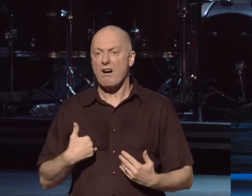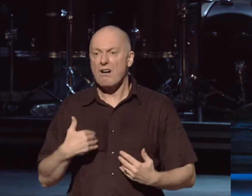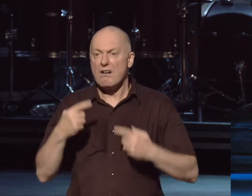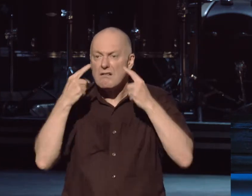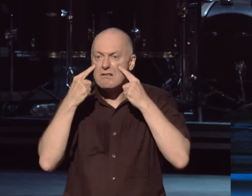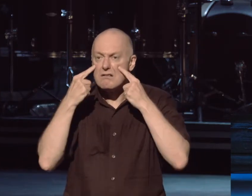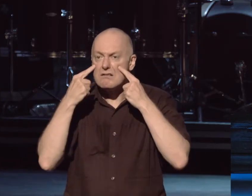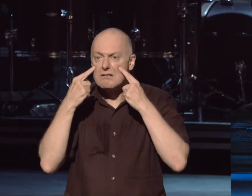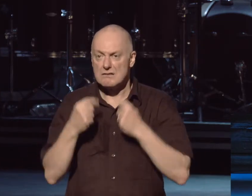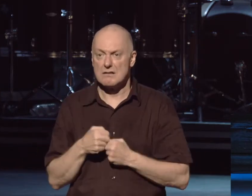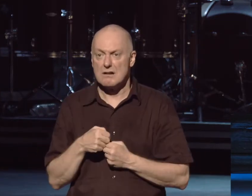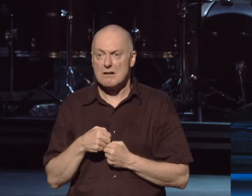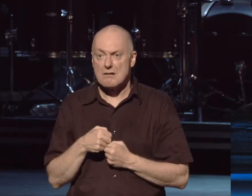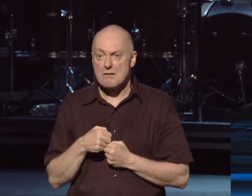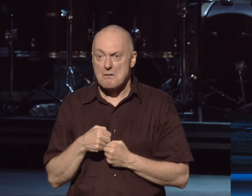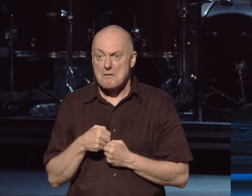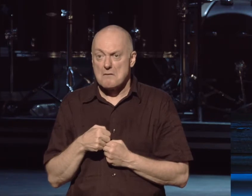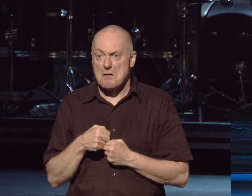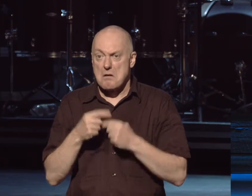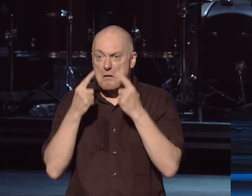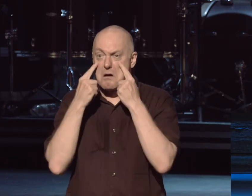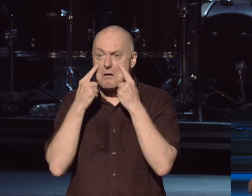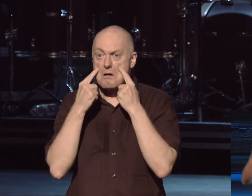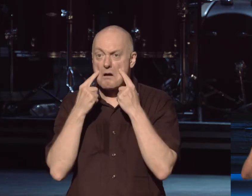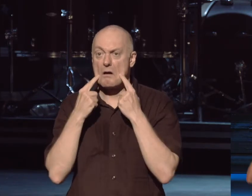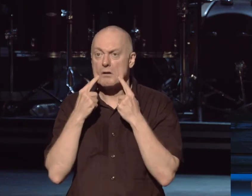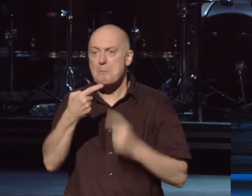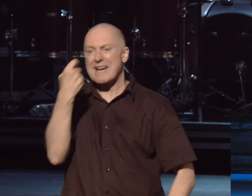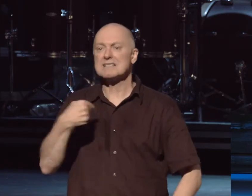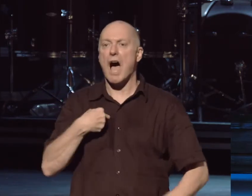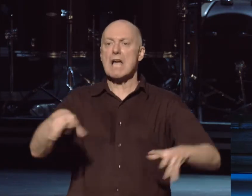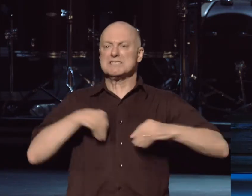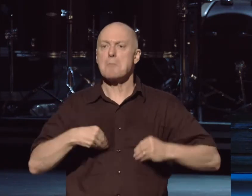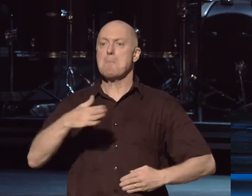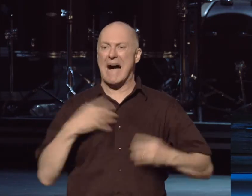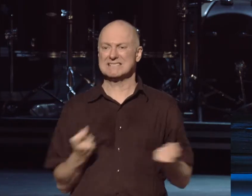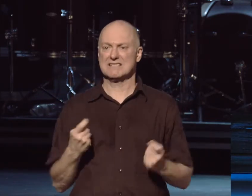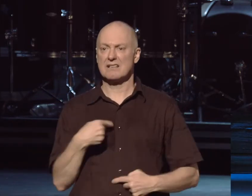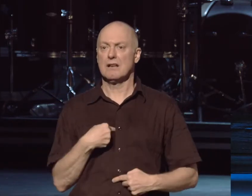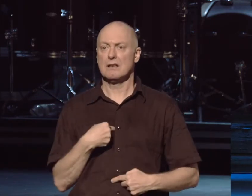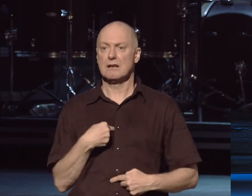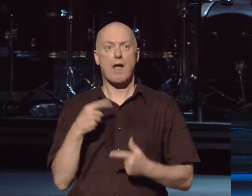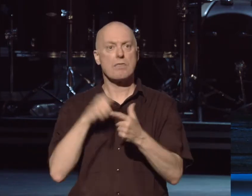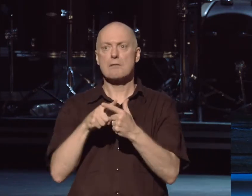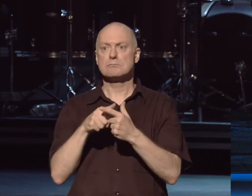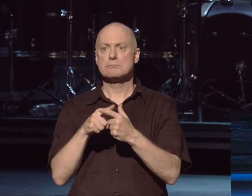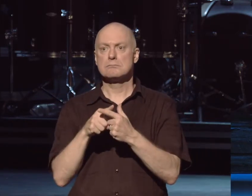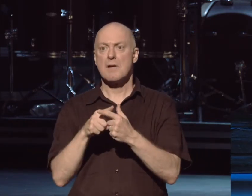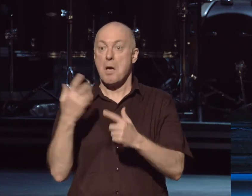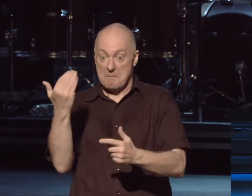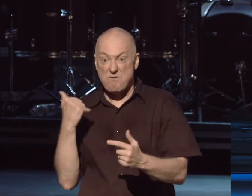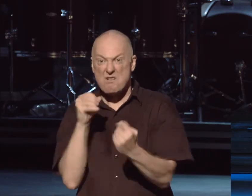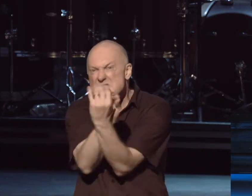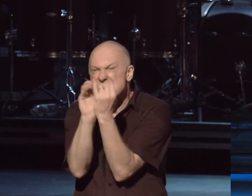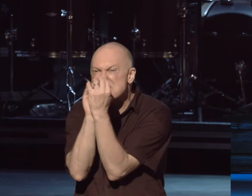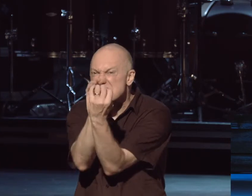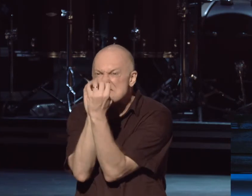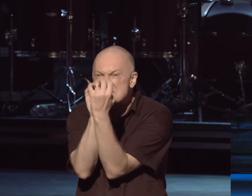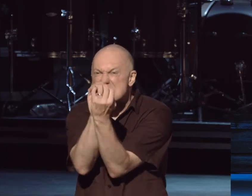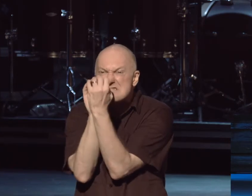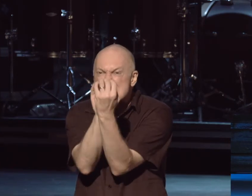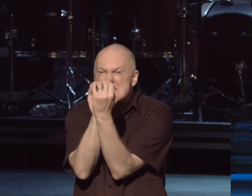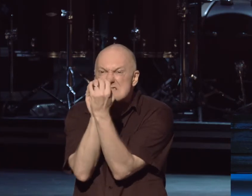soften before me as I take ownership of the sin. And all of a sudden, it goes from a fight. It goes from a time